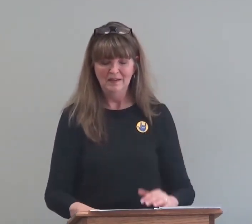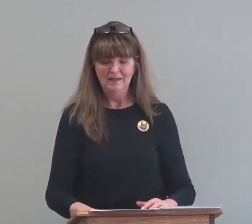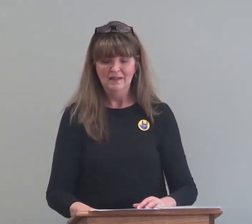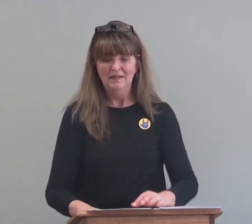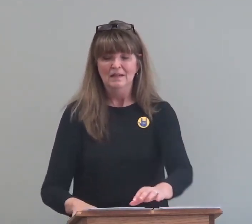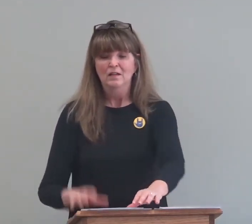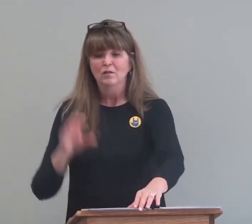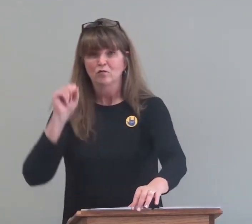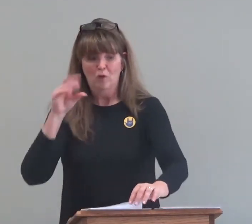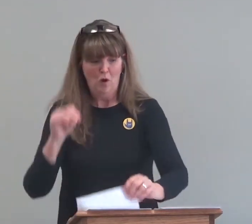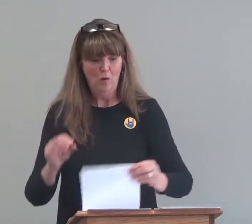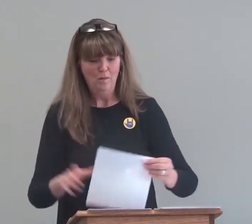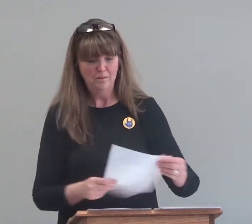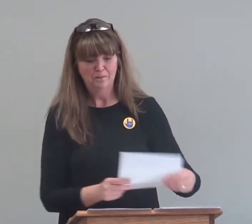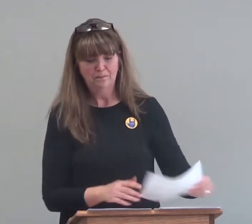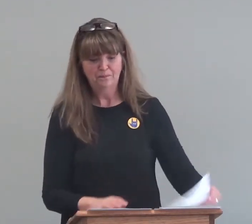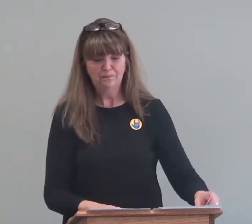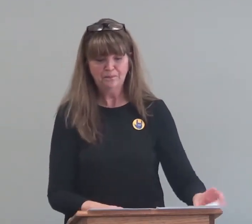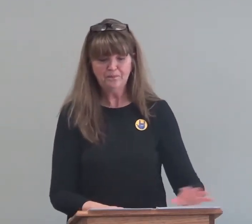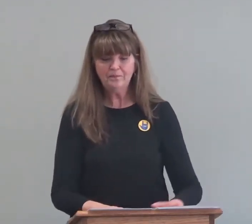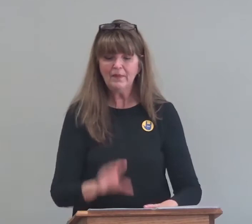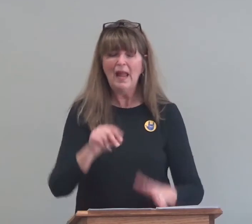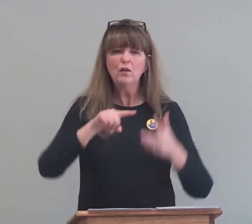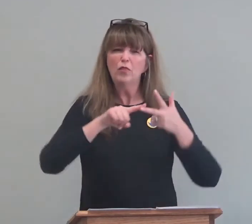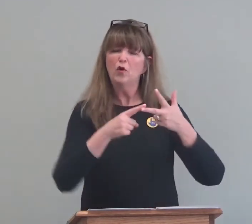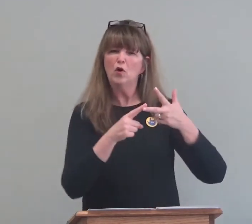movie. So